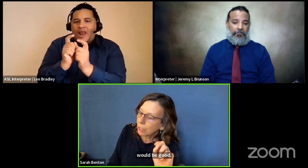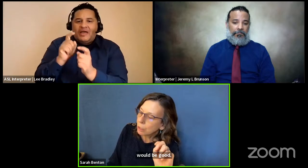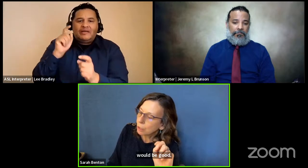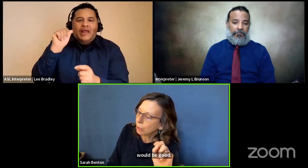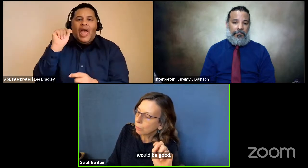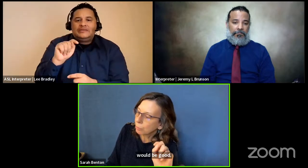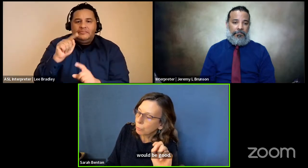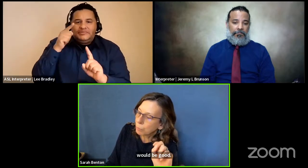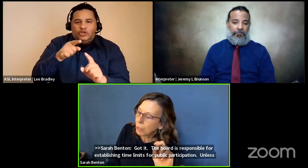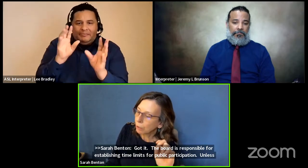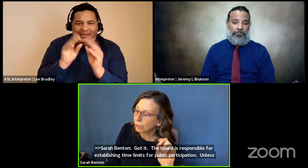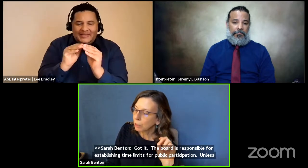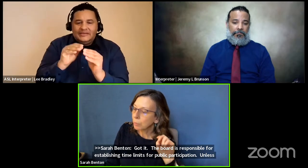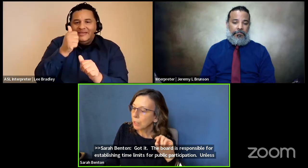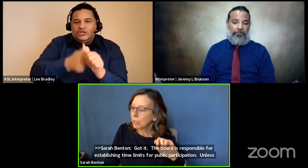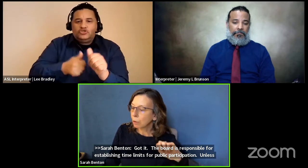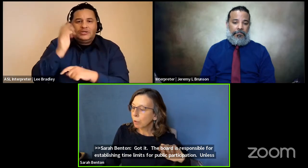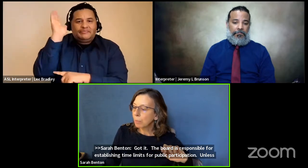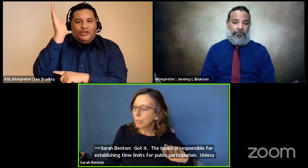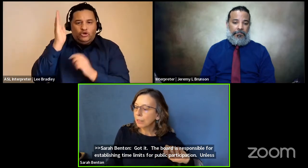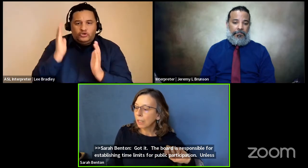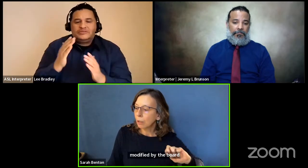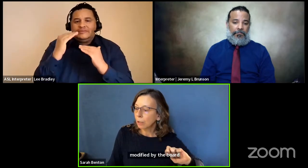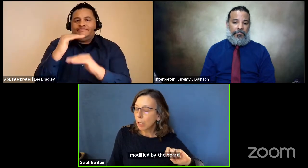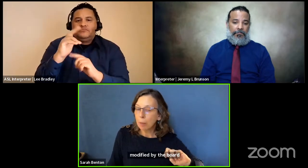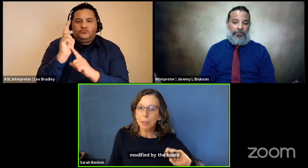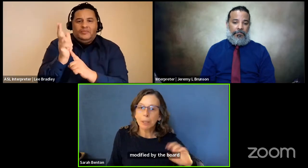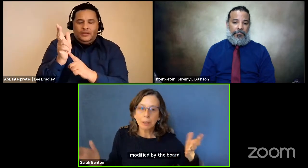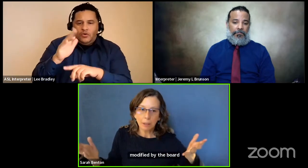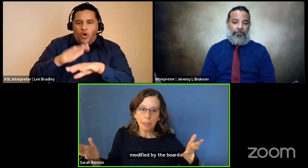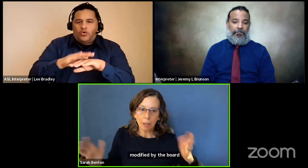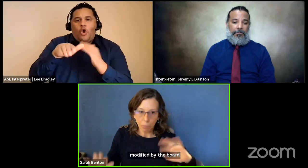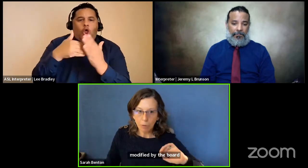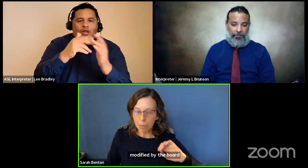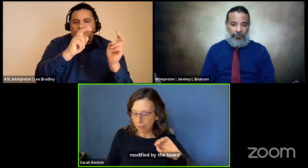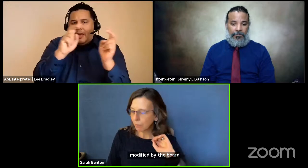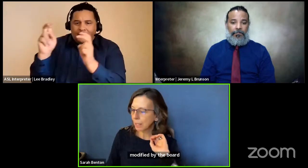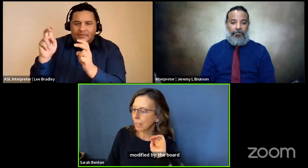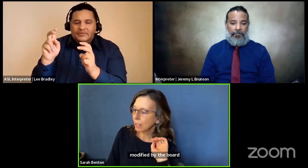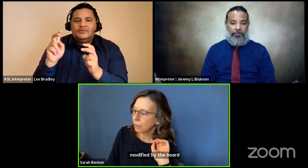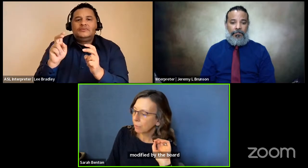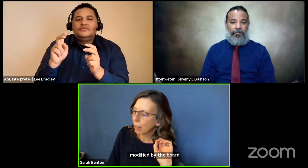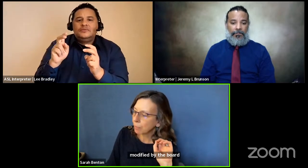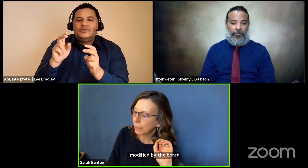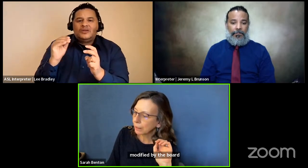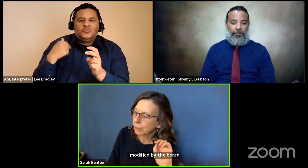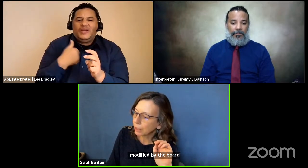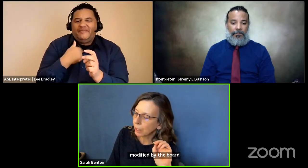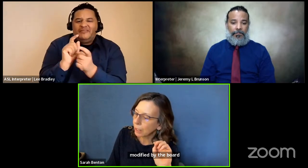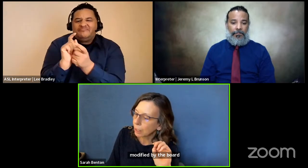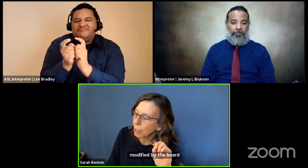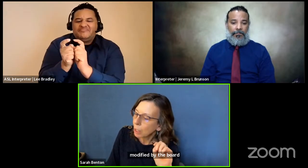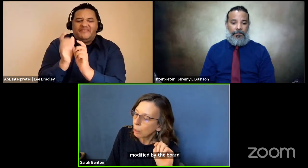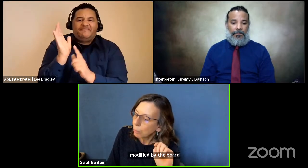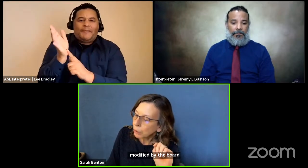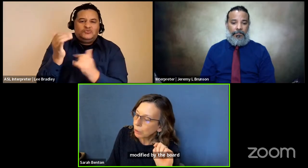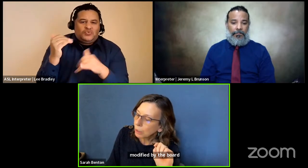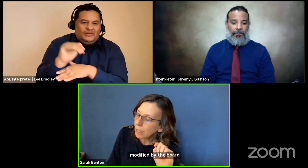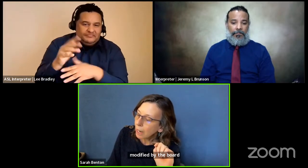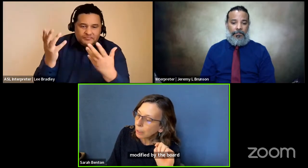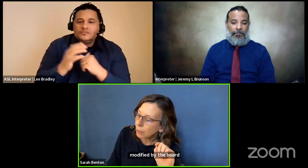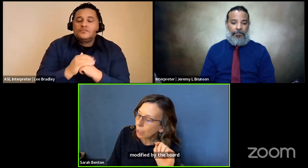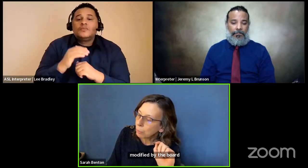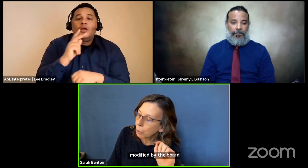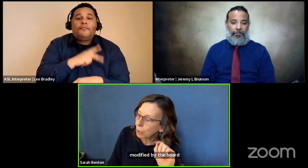meeting, each speaker is limited to 3 minutes on all topics, and we've modified that to 5 minutes tonight.